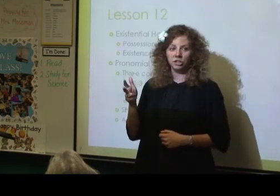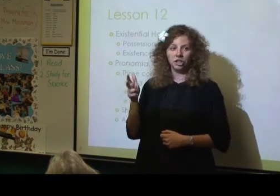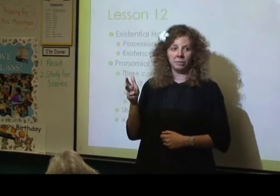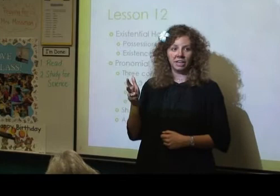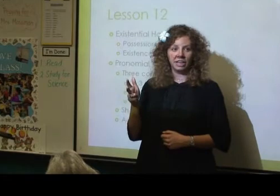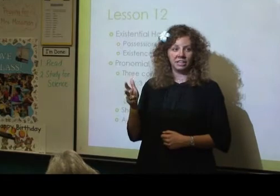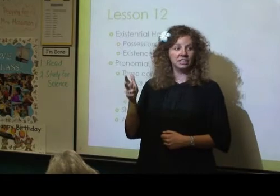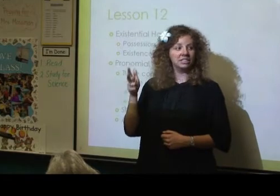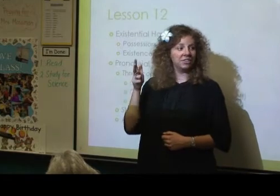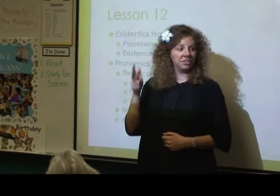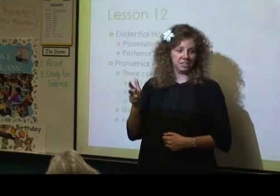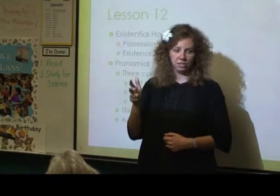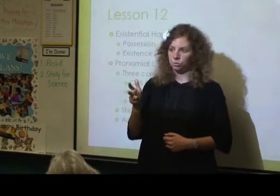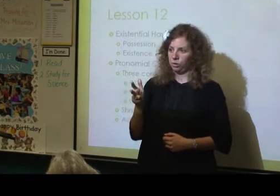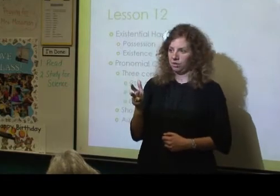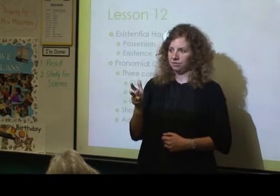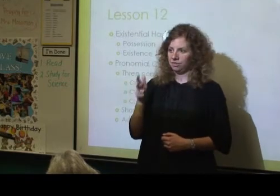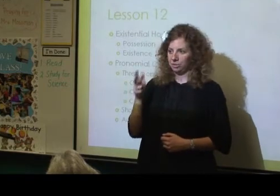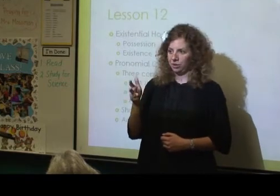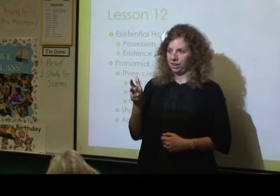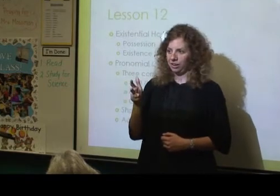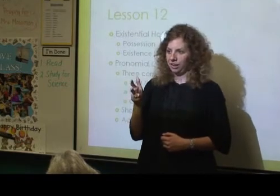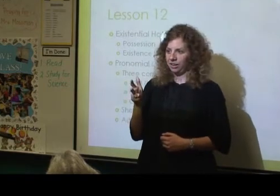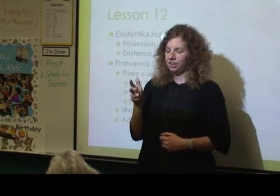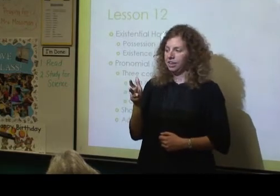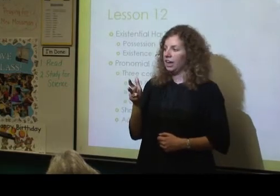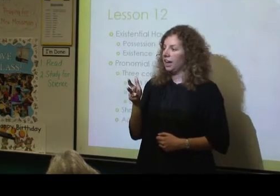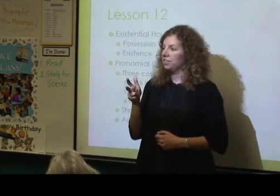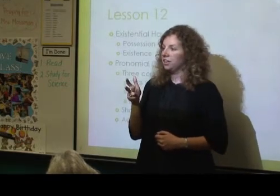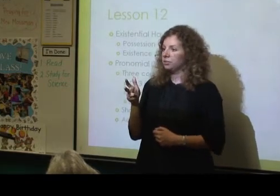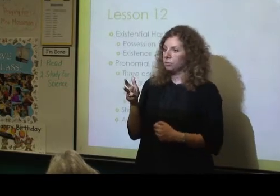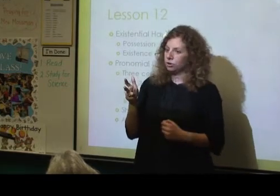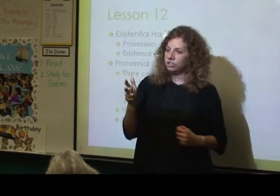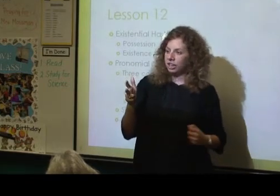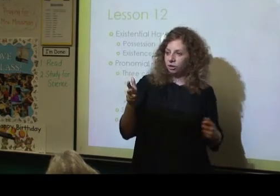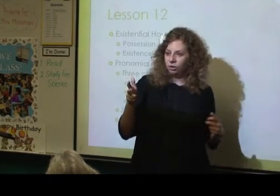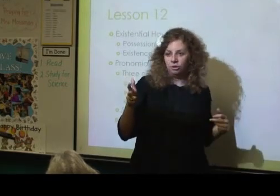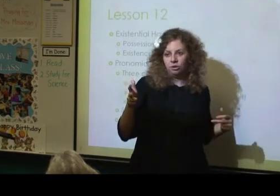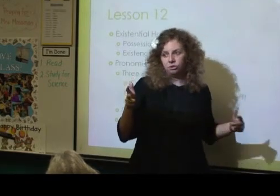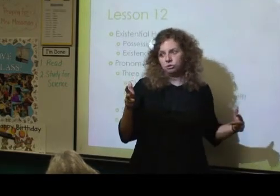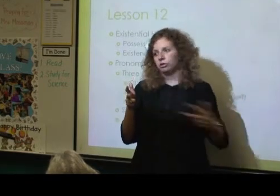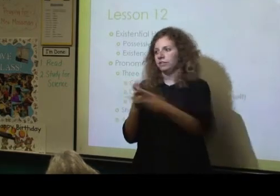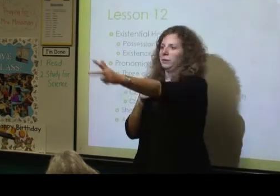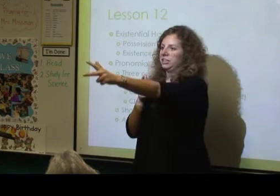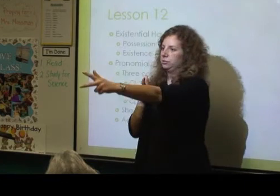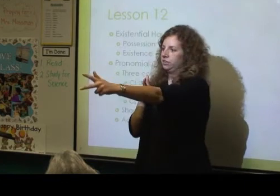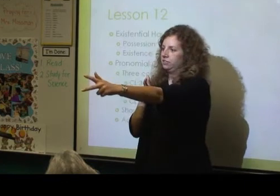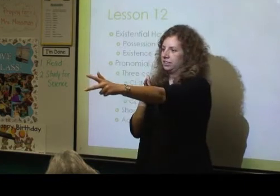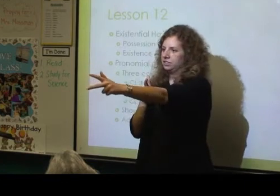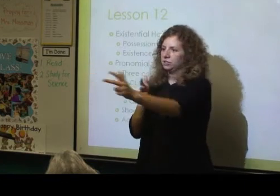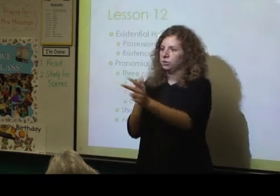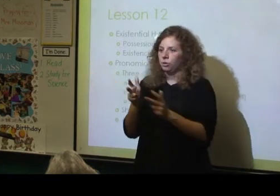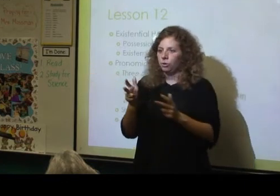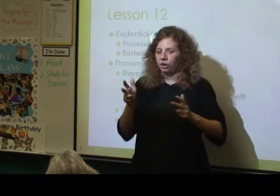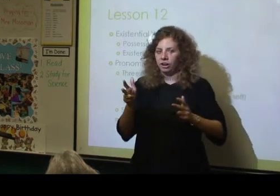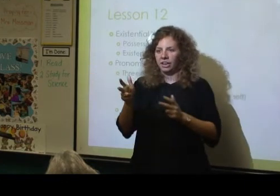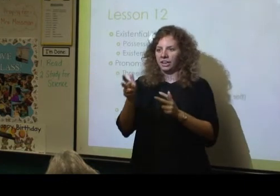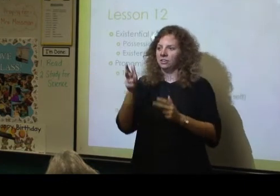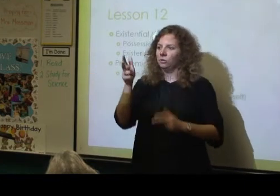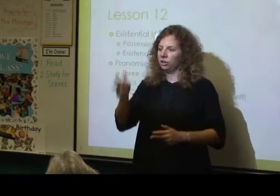your dominant hand is, then this is the one that's right here. Okay, and then the motorcycle drives past you really fast, or